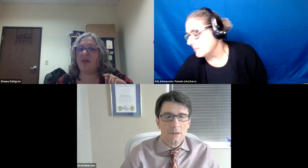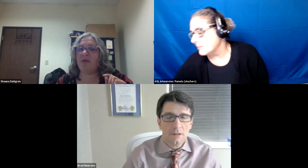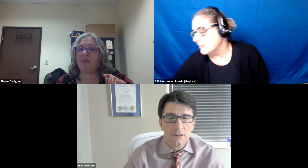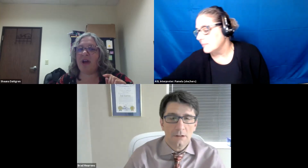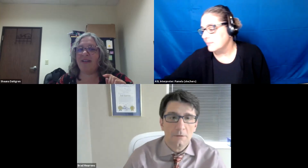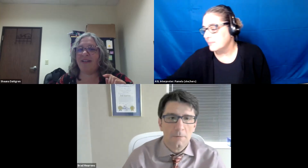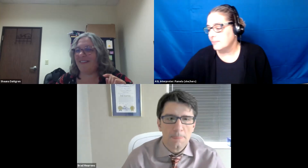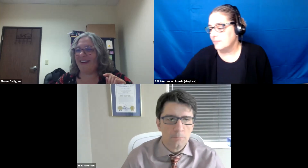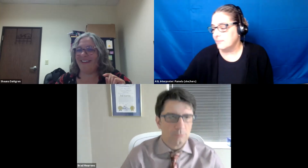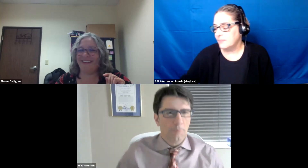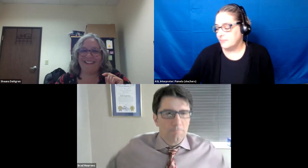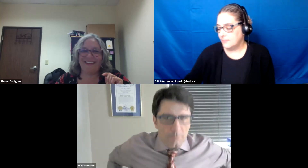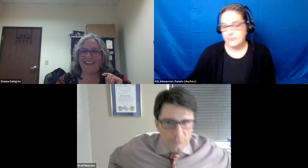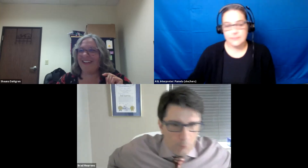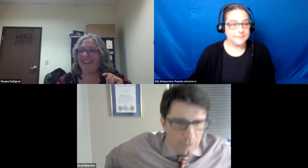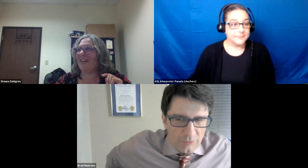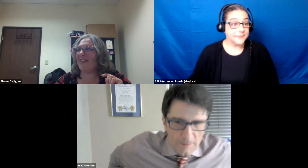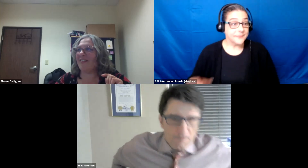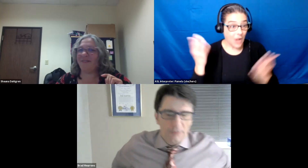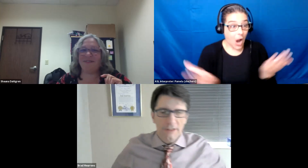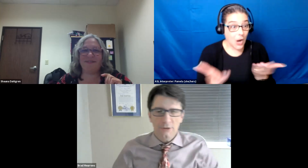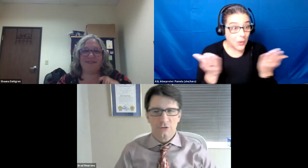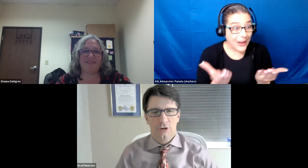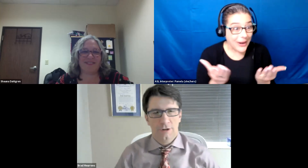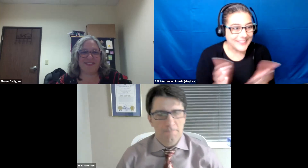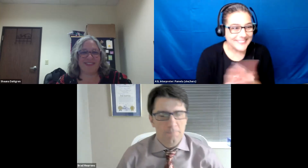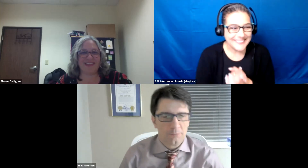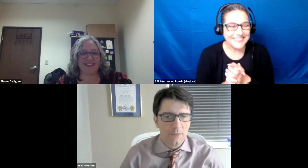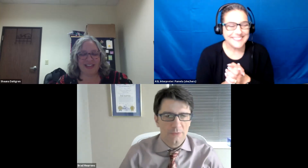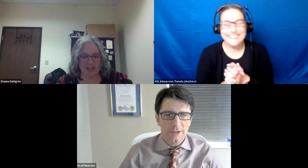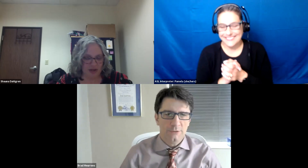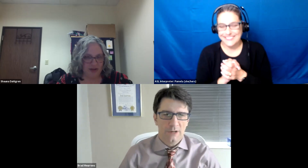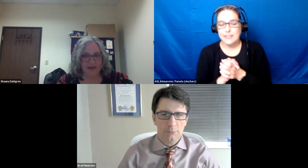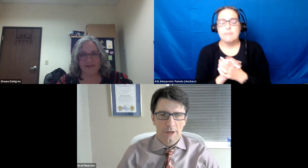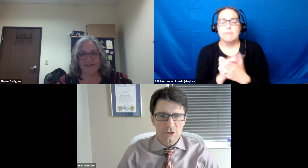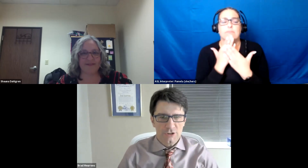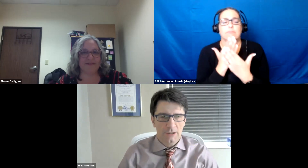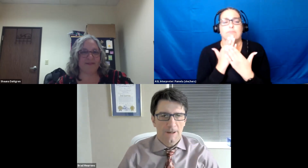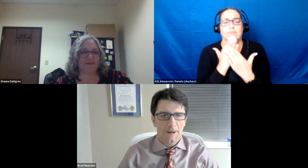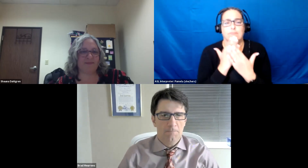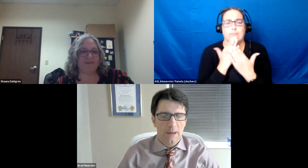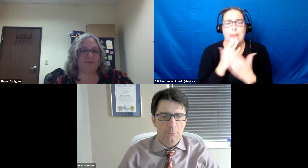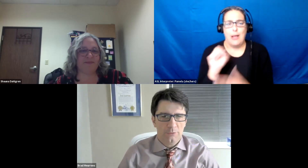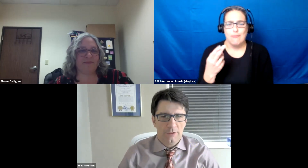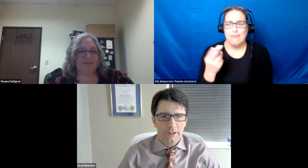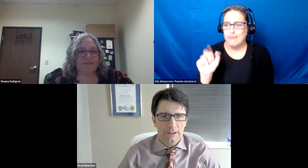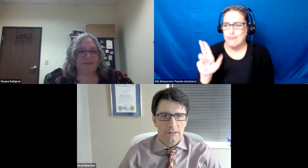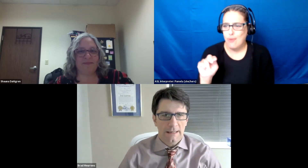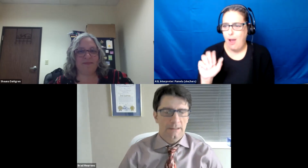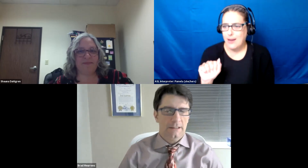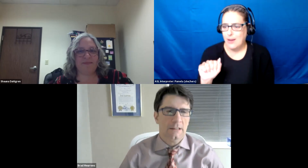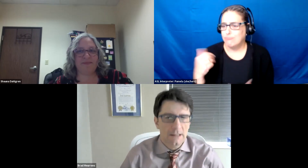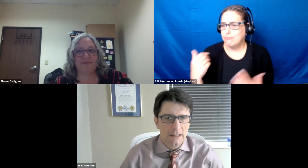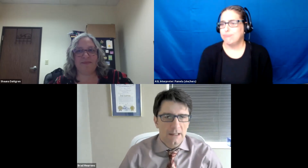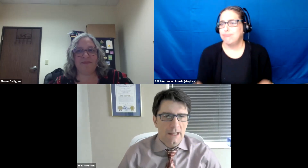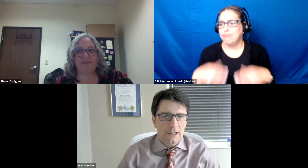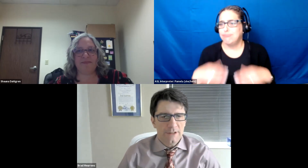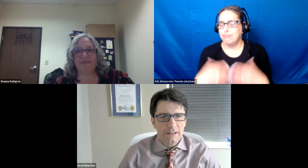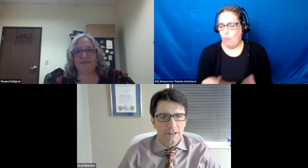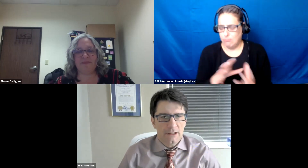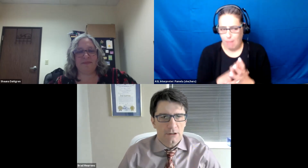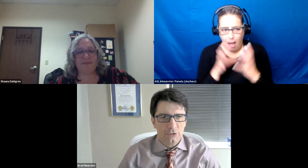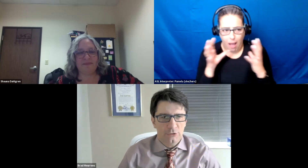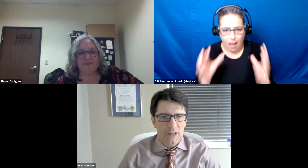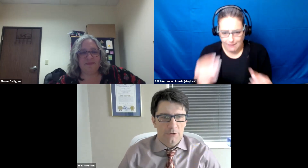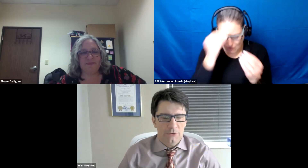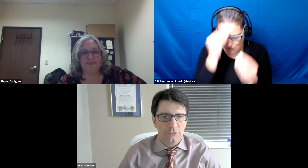Are you on mute, Brad? Are you there? Nope. Thank you, Shauna. Thank you very much. That was very enlightening. And I